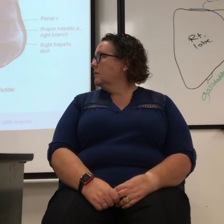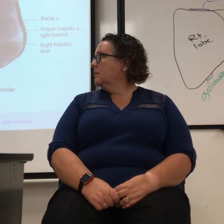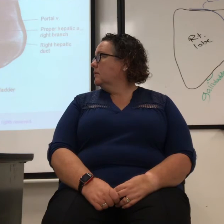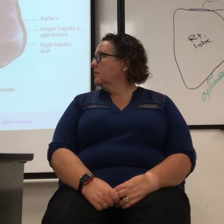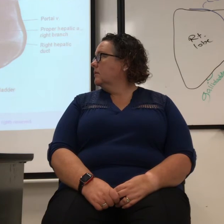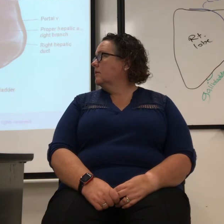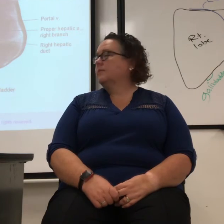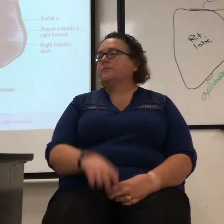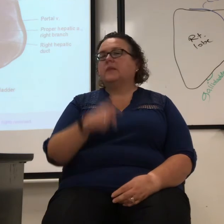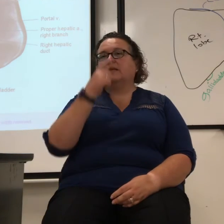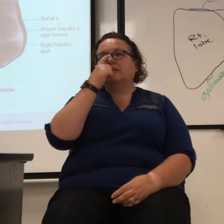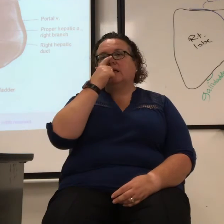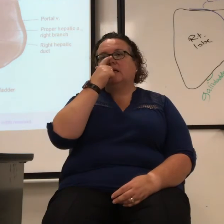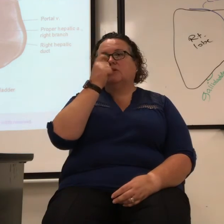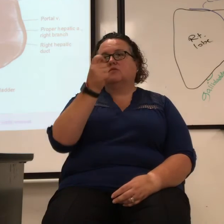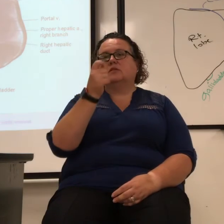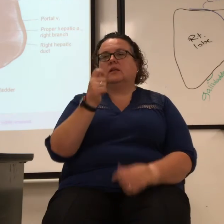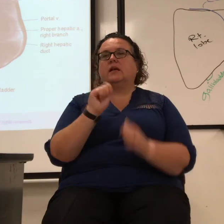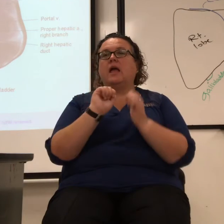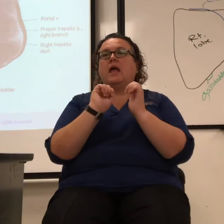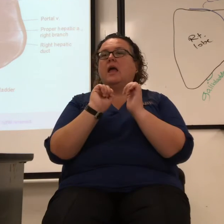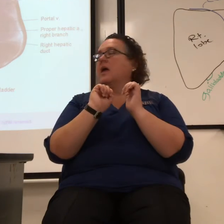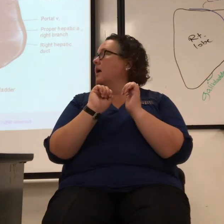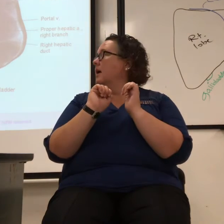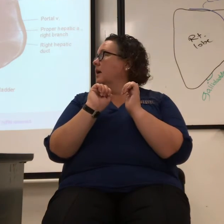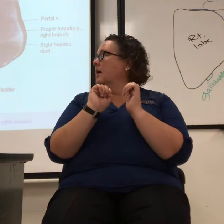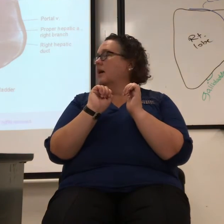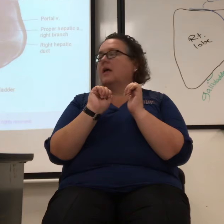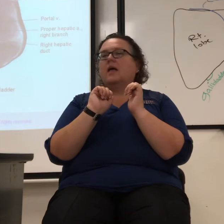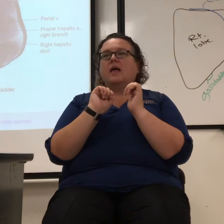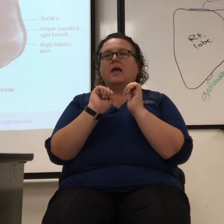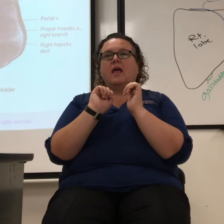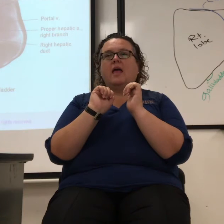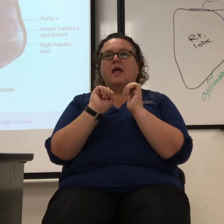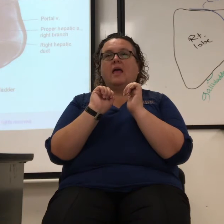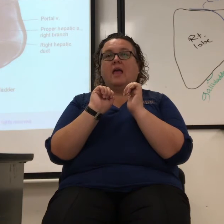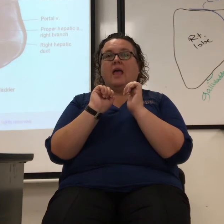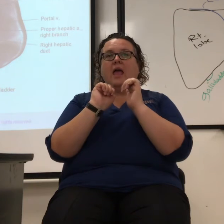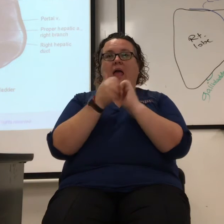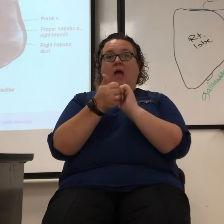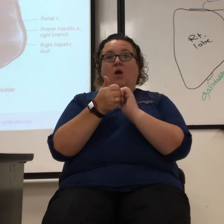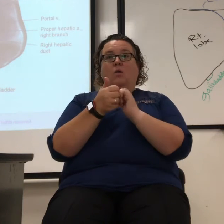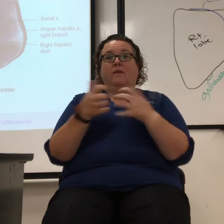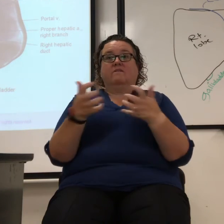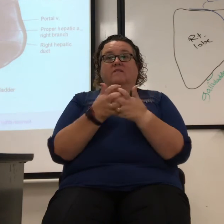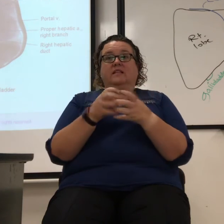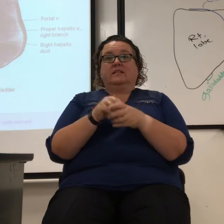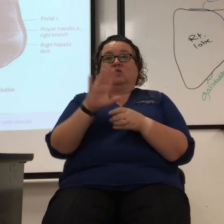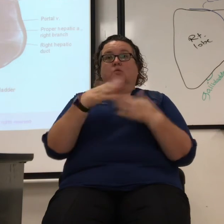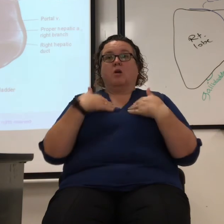It's interesting how it would fit in the body is like this. The stand faces you. But basically,